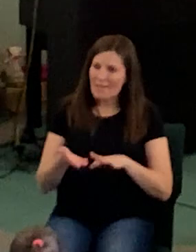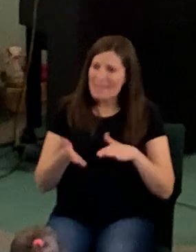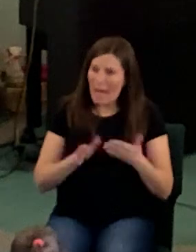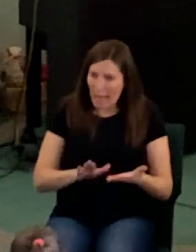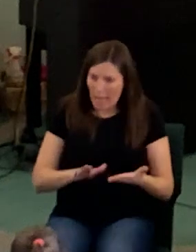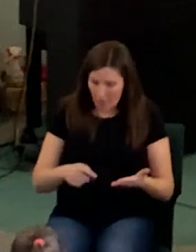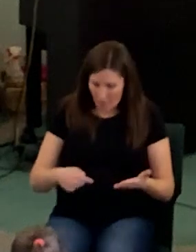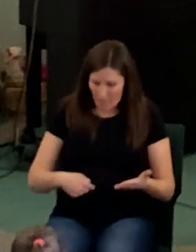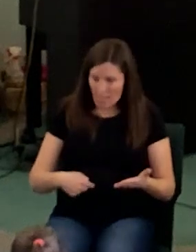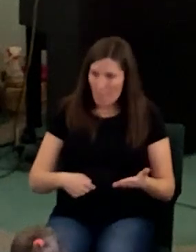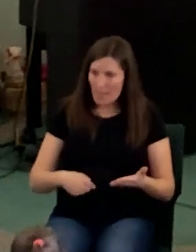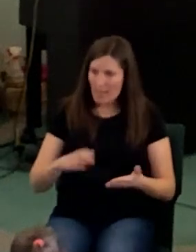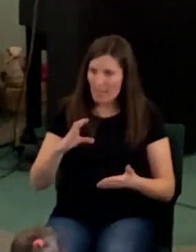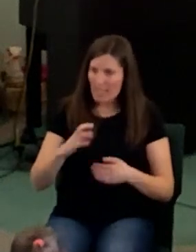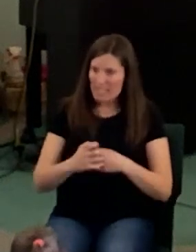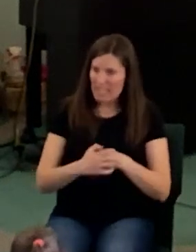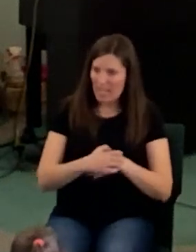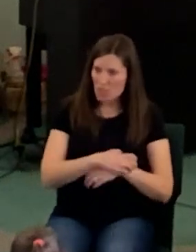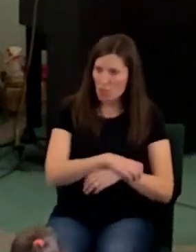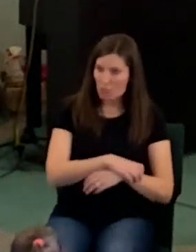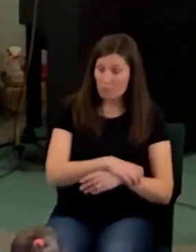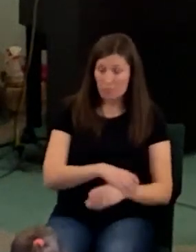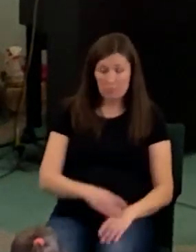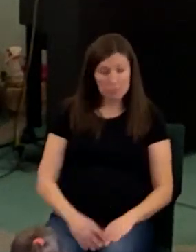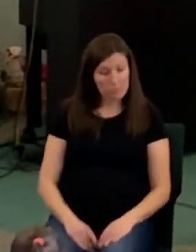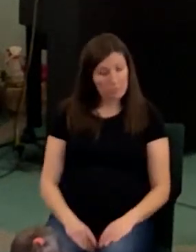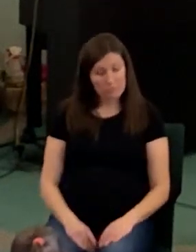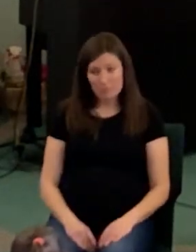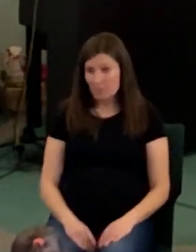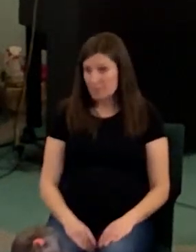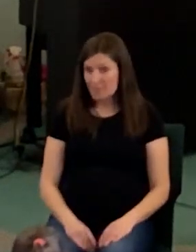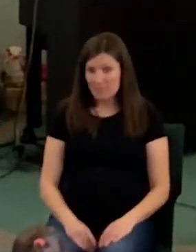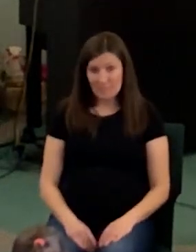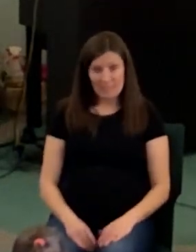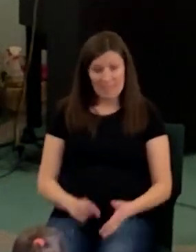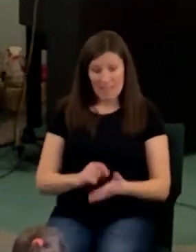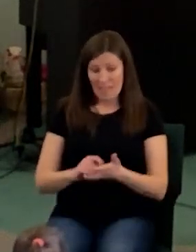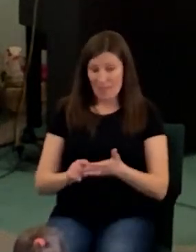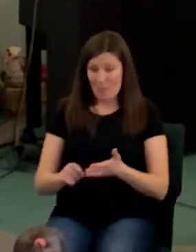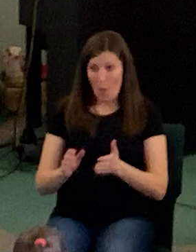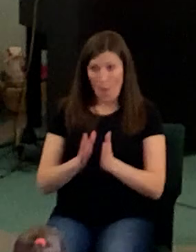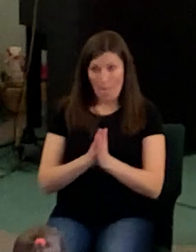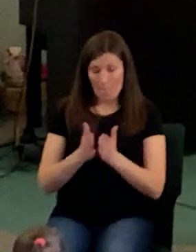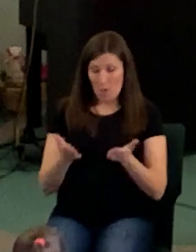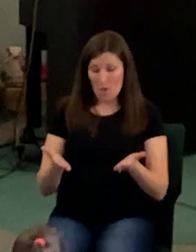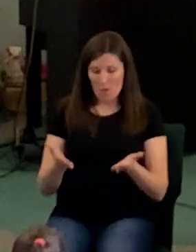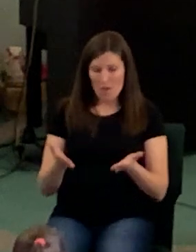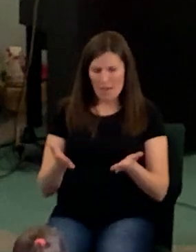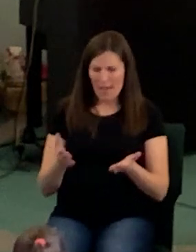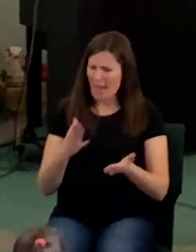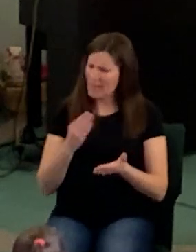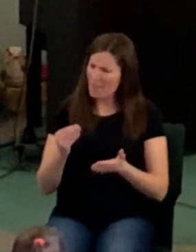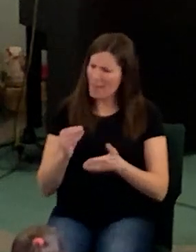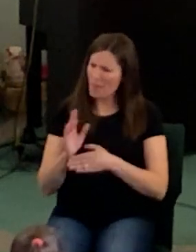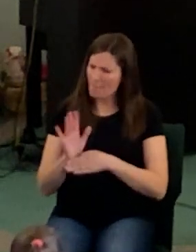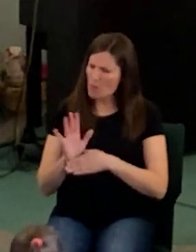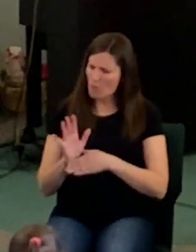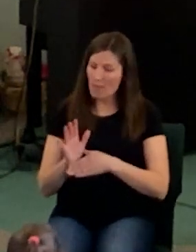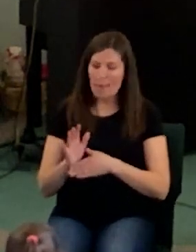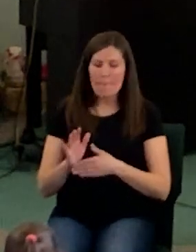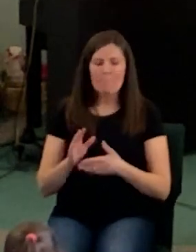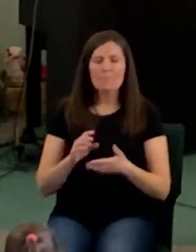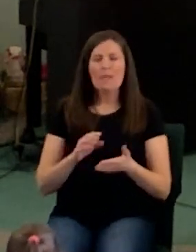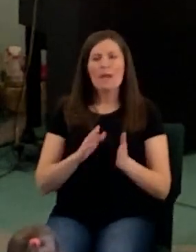22? And he wrote a memoir years ago that I read. There's been a movie that was created. I haven't seen the movie, but I read